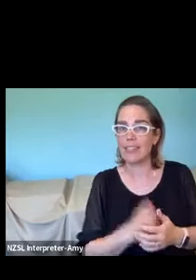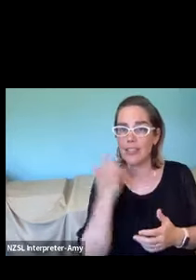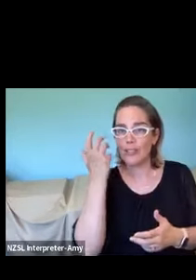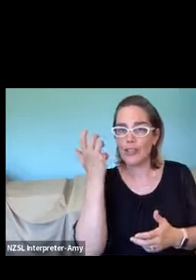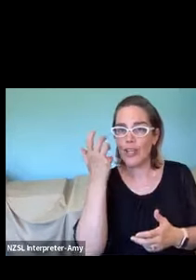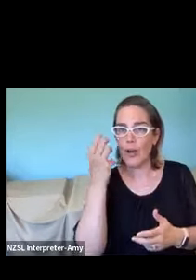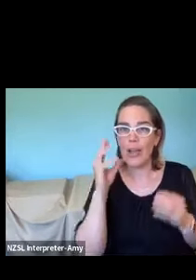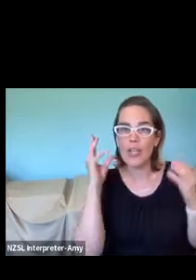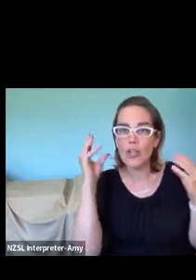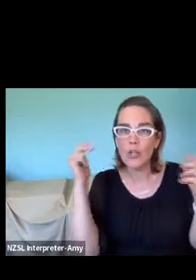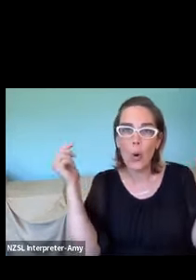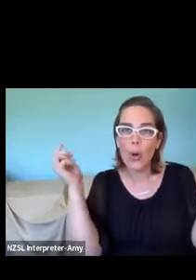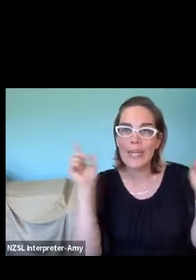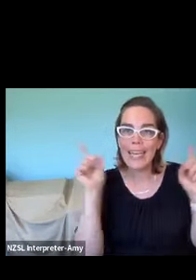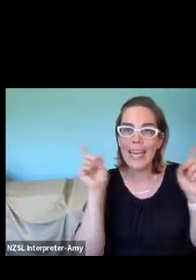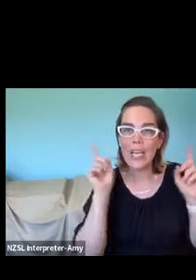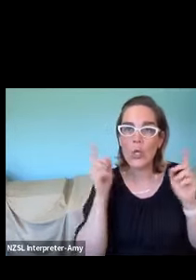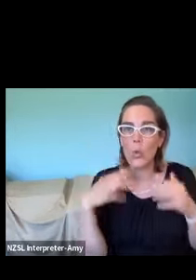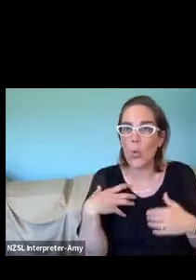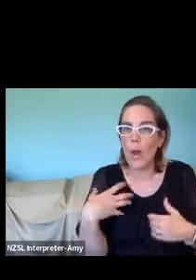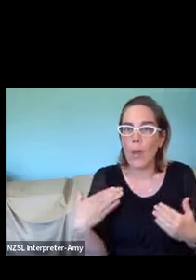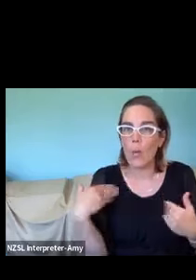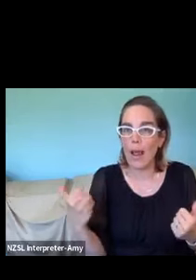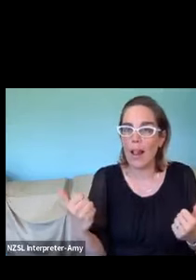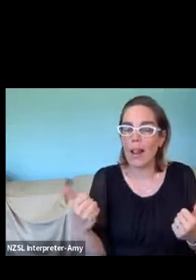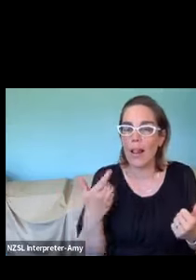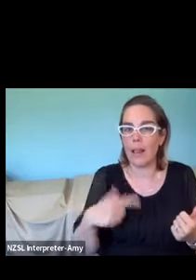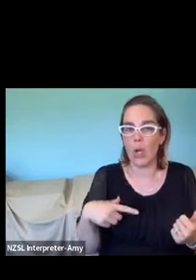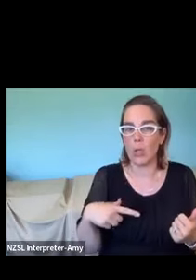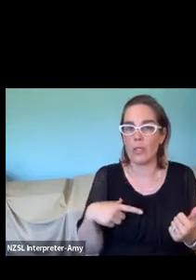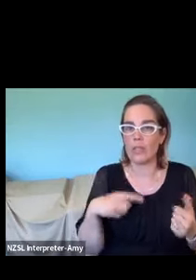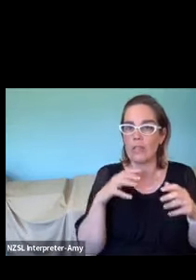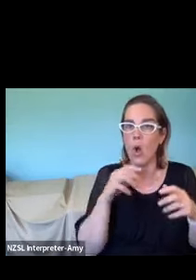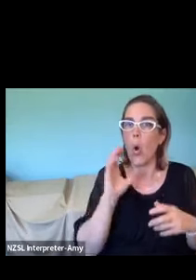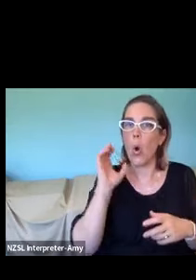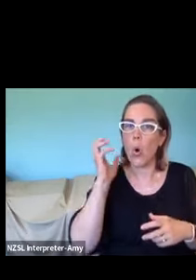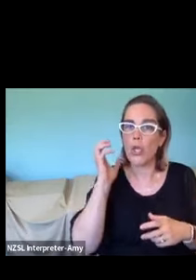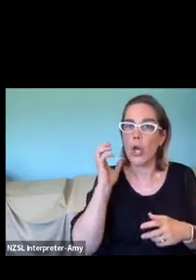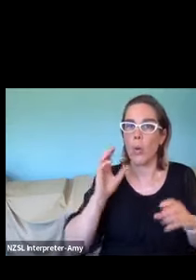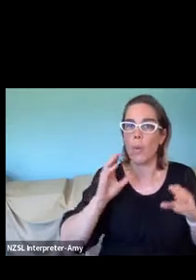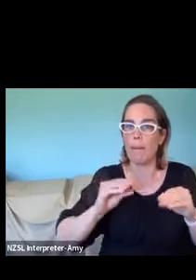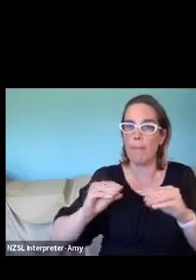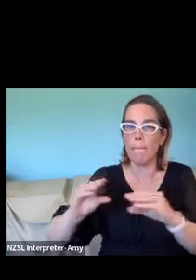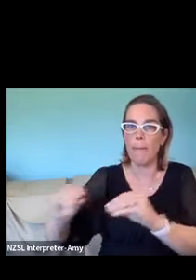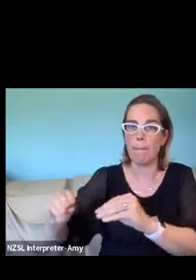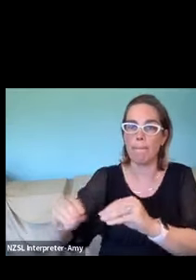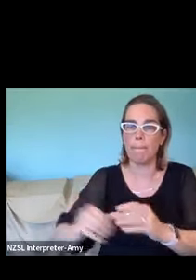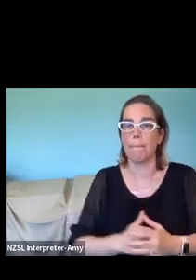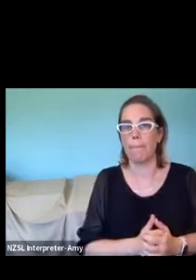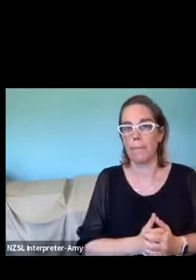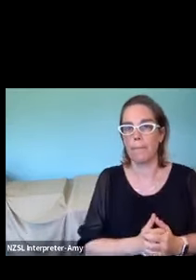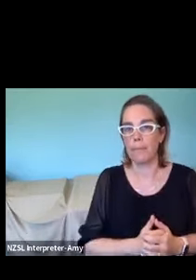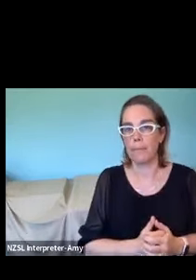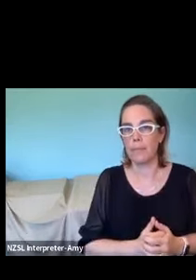we can't hear you very well.